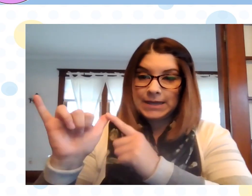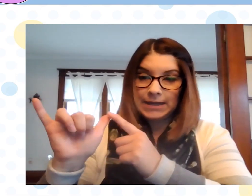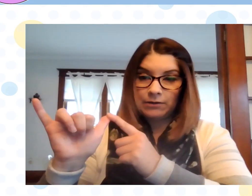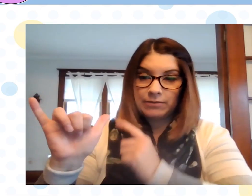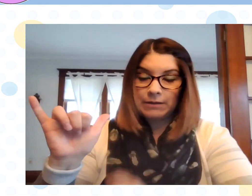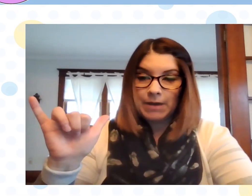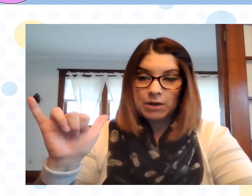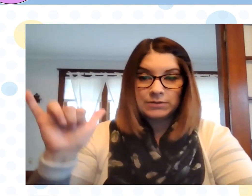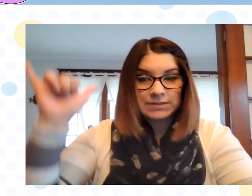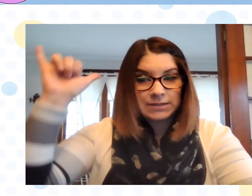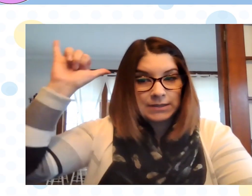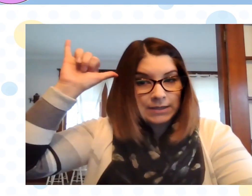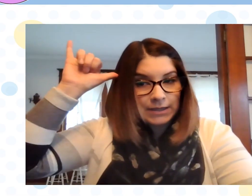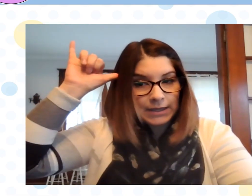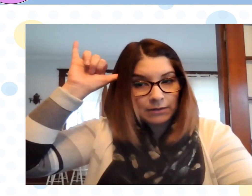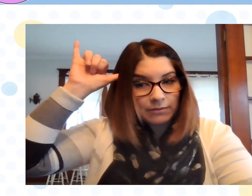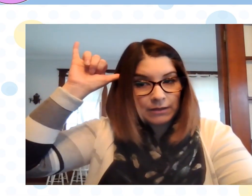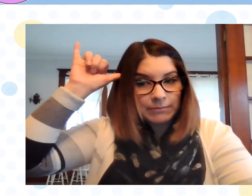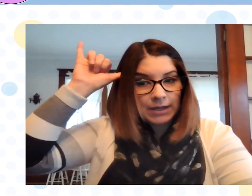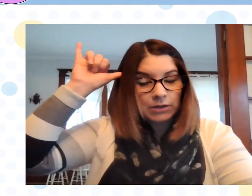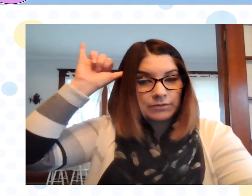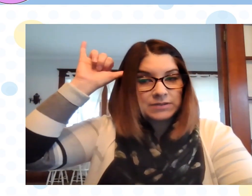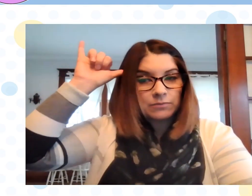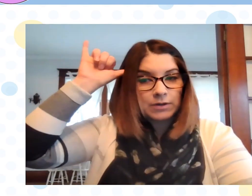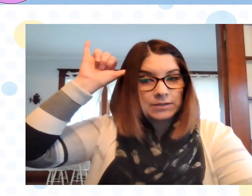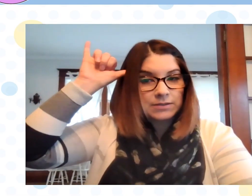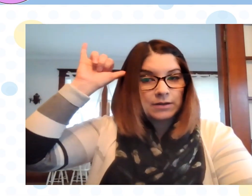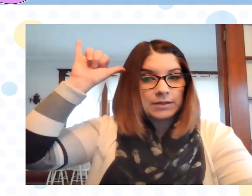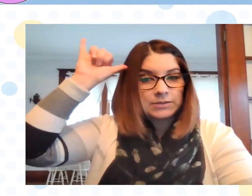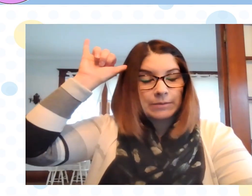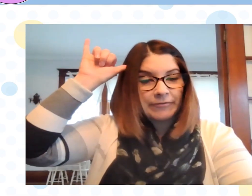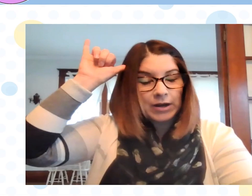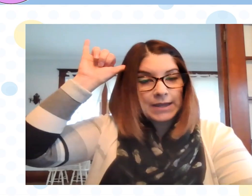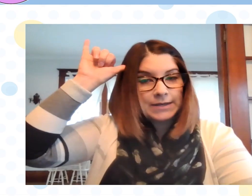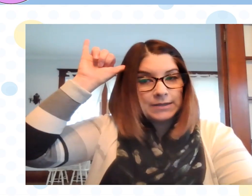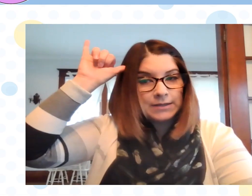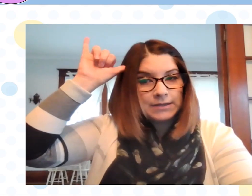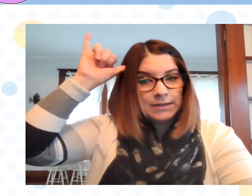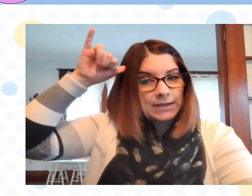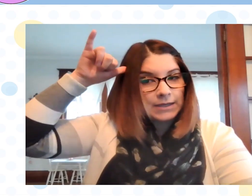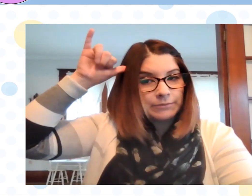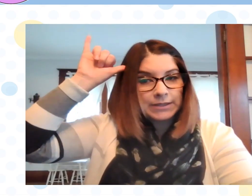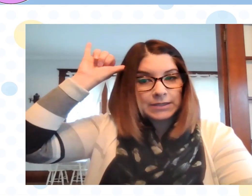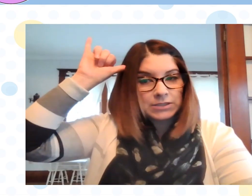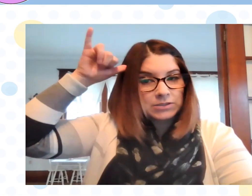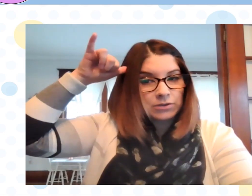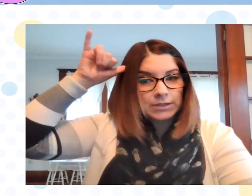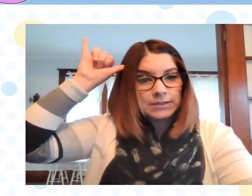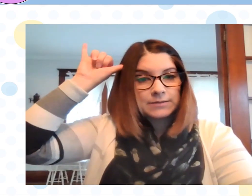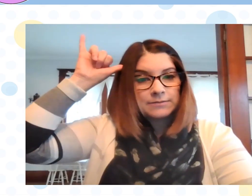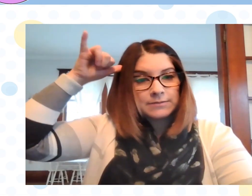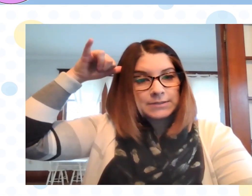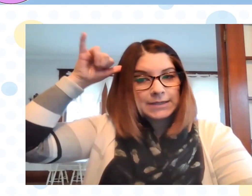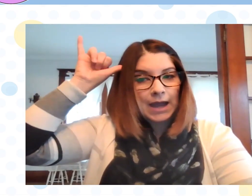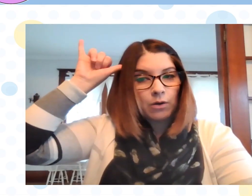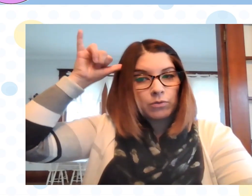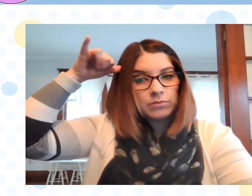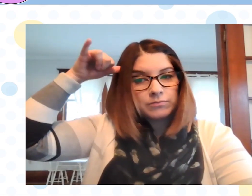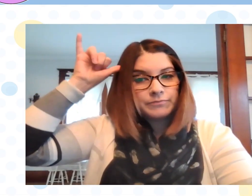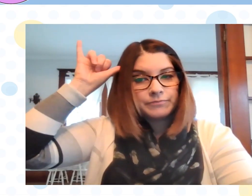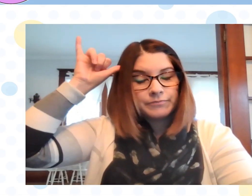pinky and our thumb out, and our thumb kind of goes towards the top of our head, and we can just turn it.